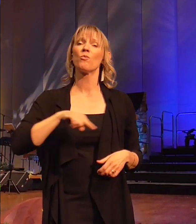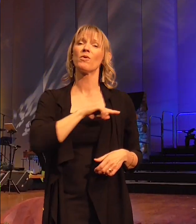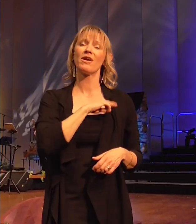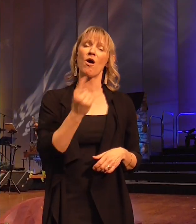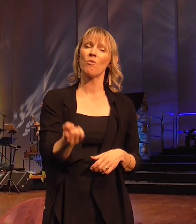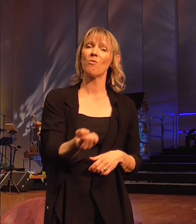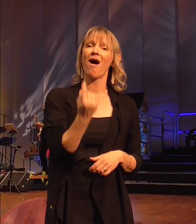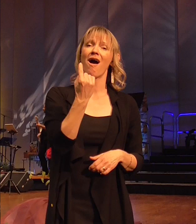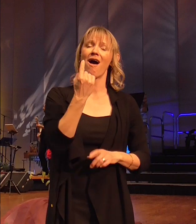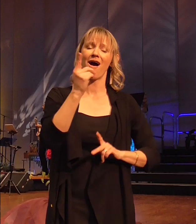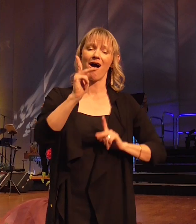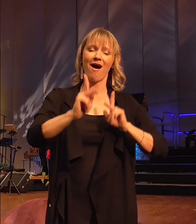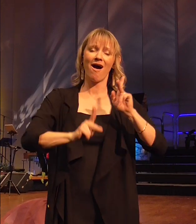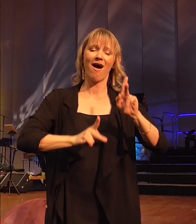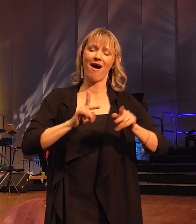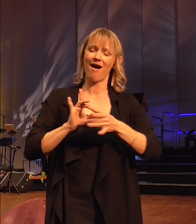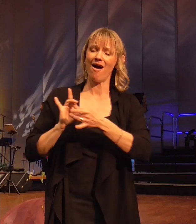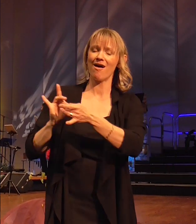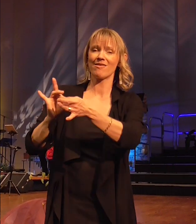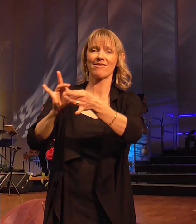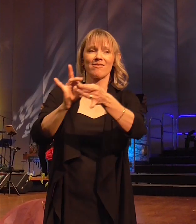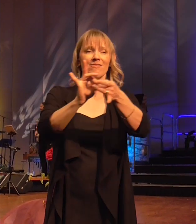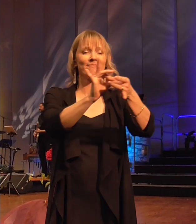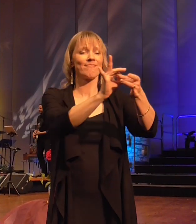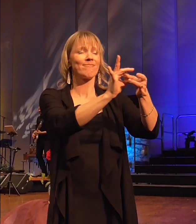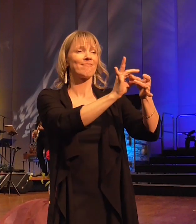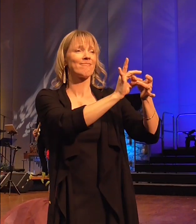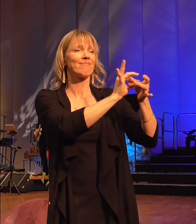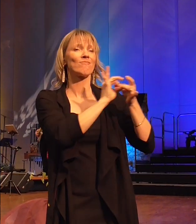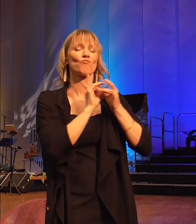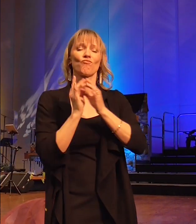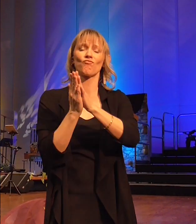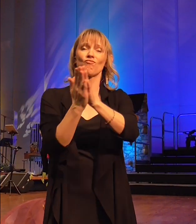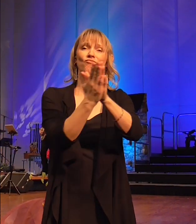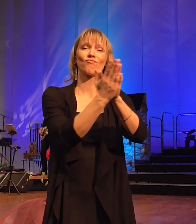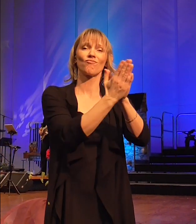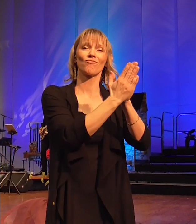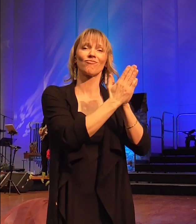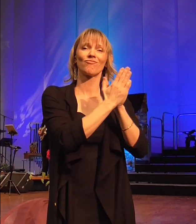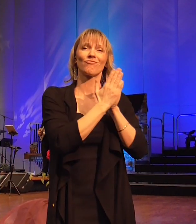We are one ocean.